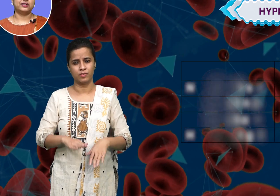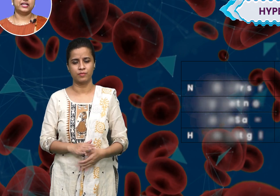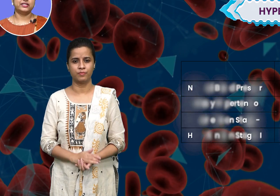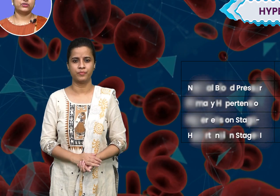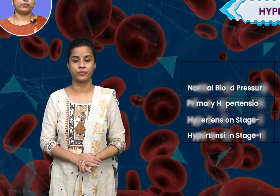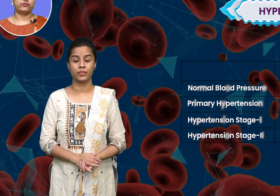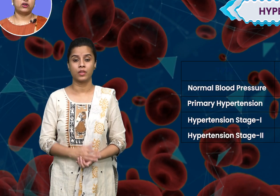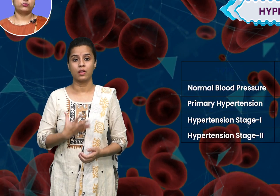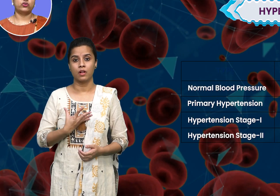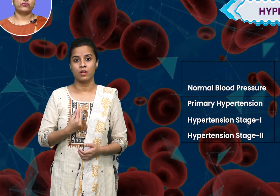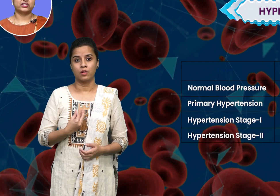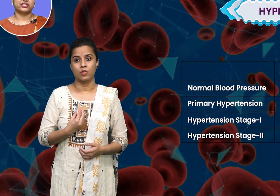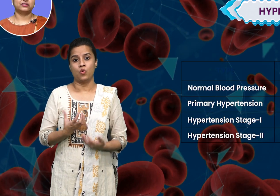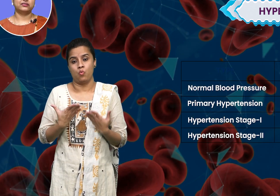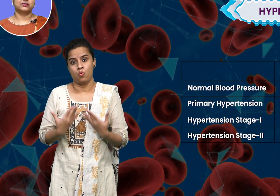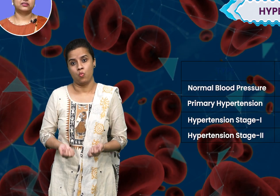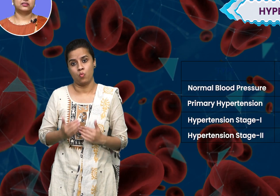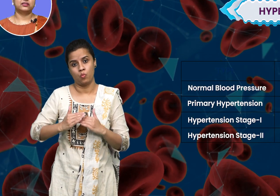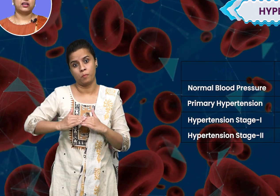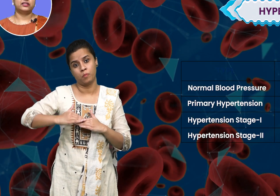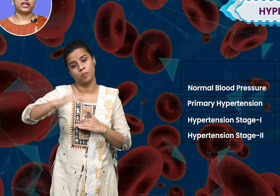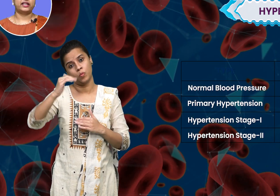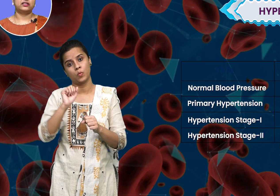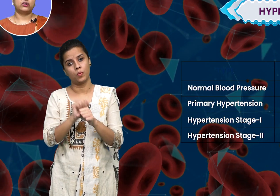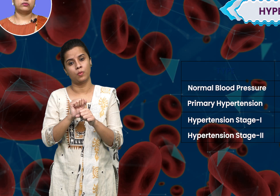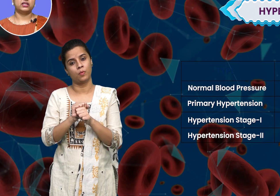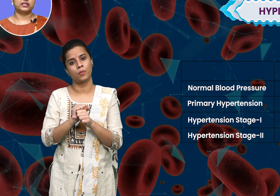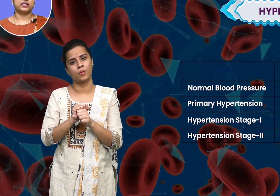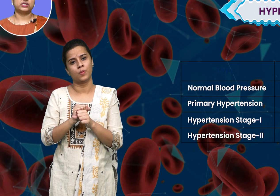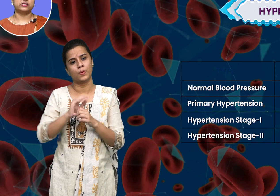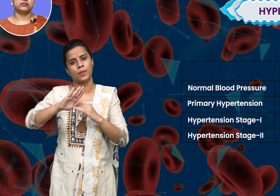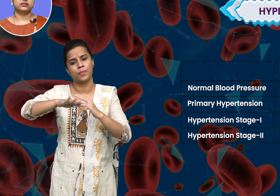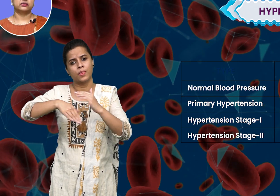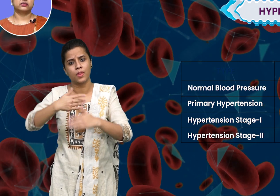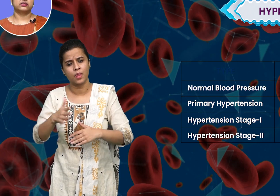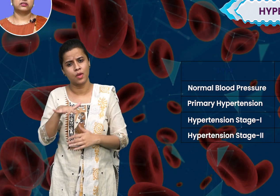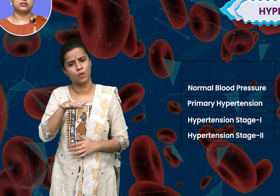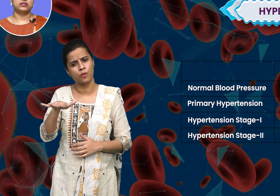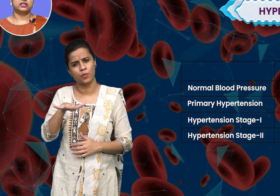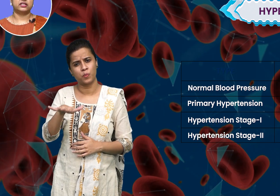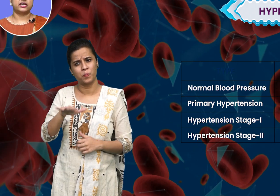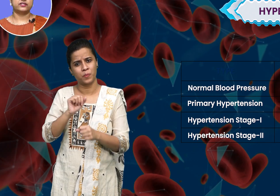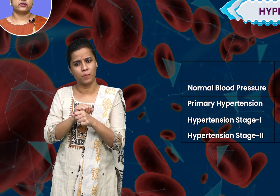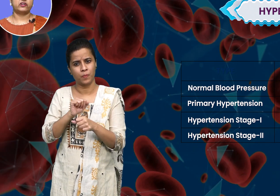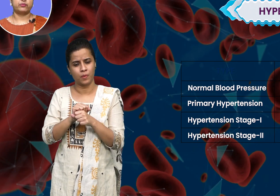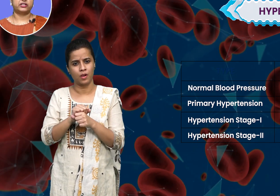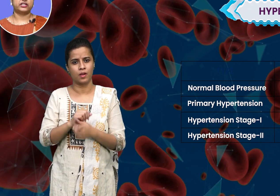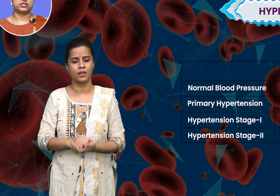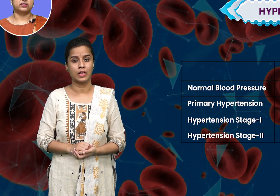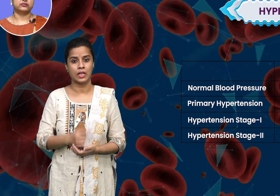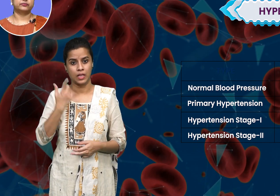The heart needs to perform more function than the normal condition in the case